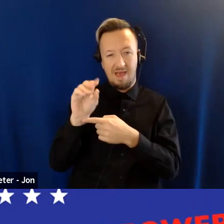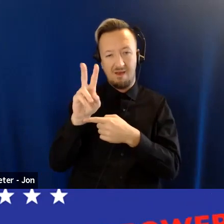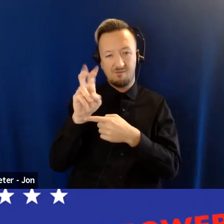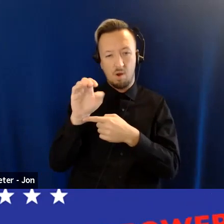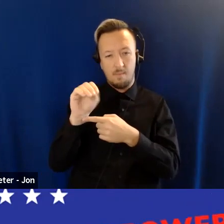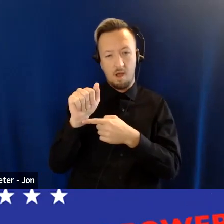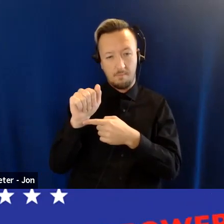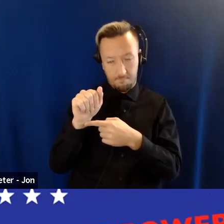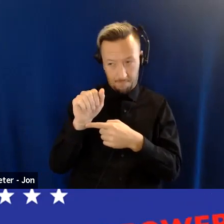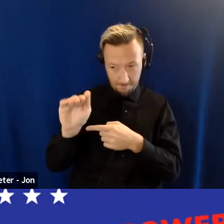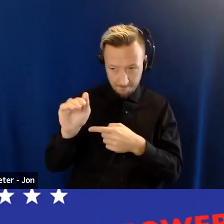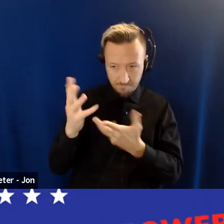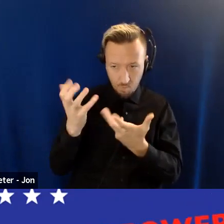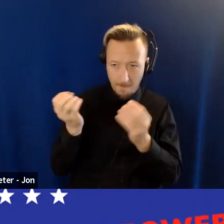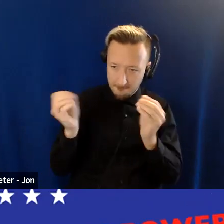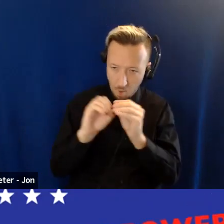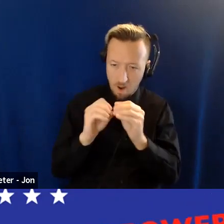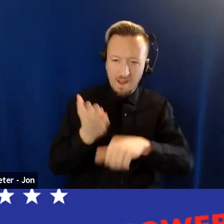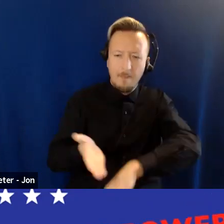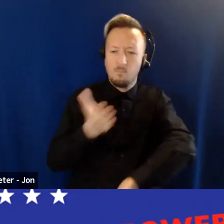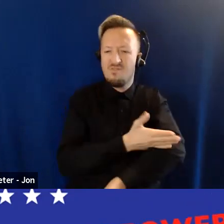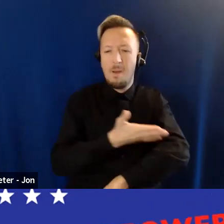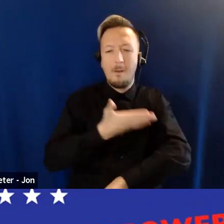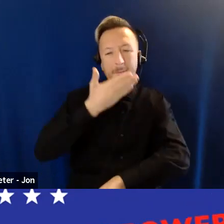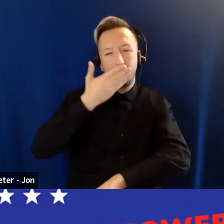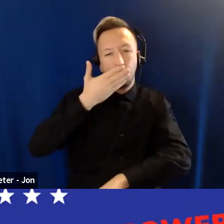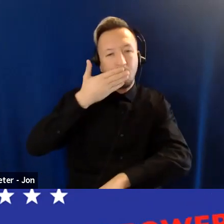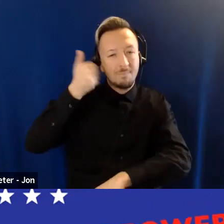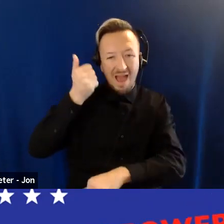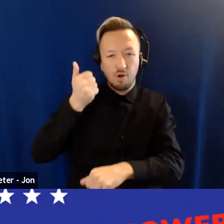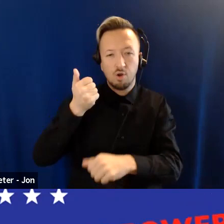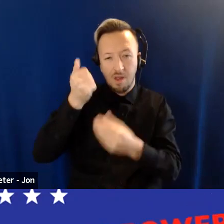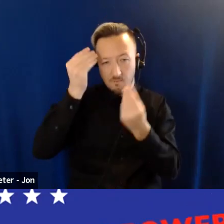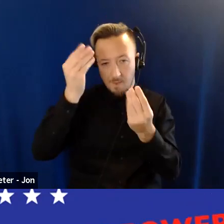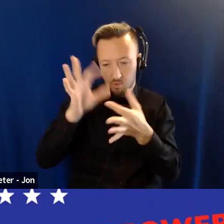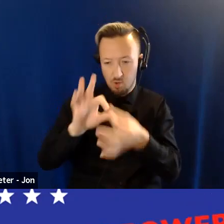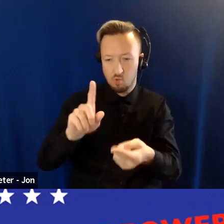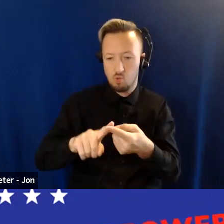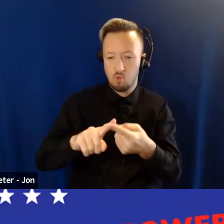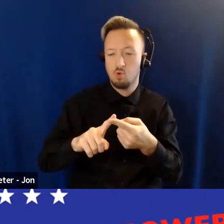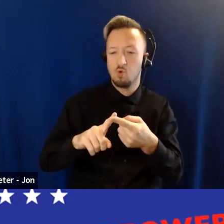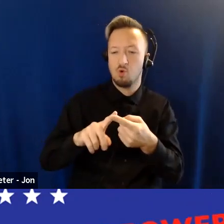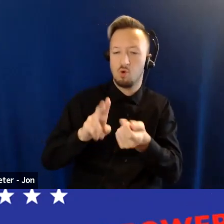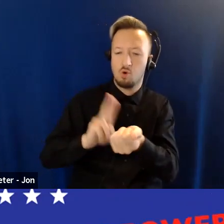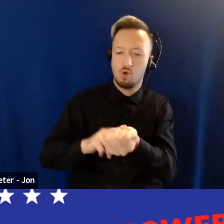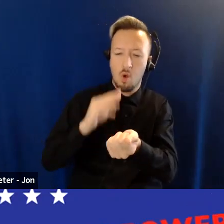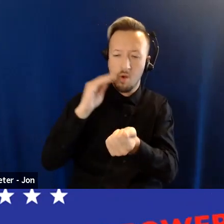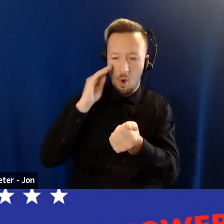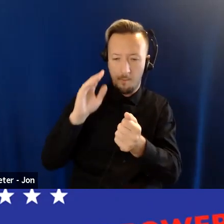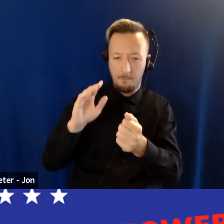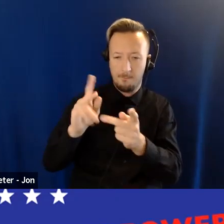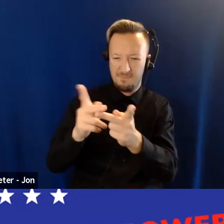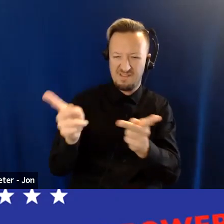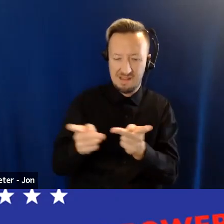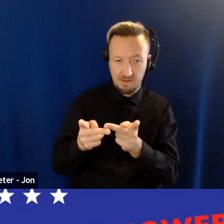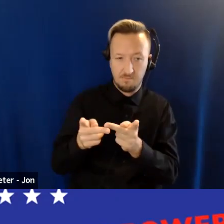a better data collection throughout congregate settings. The letter itself does illustrate